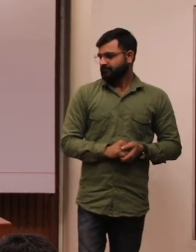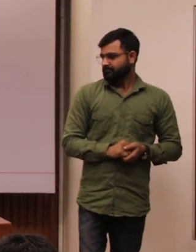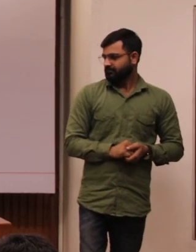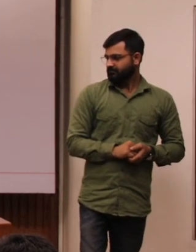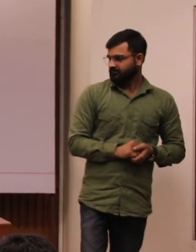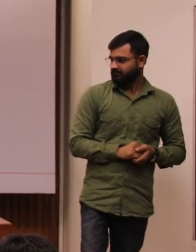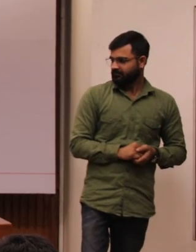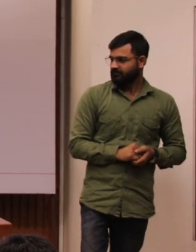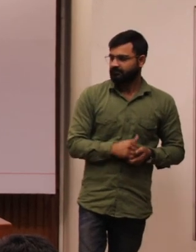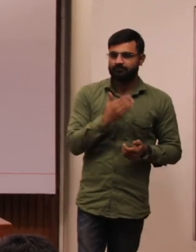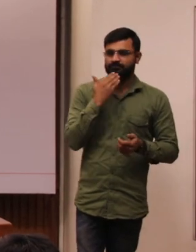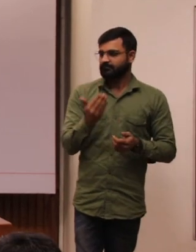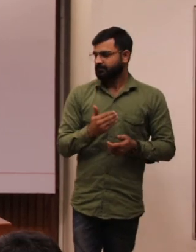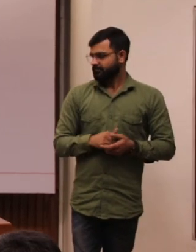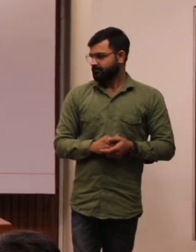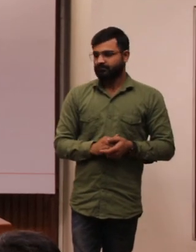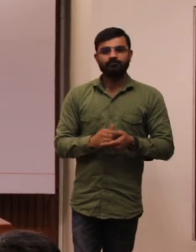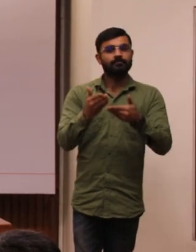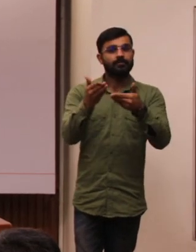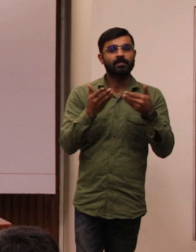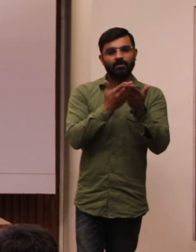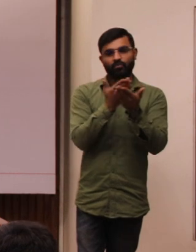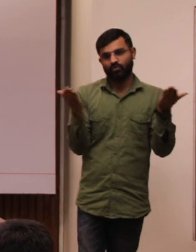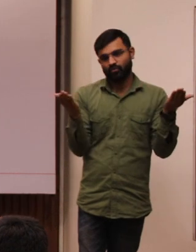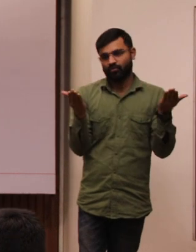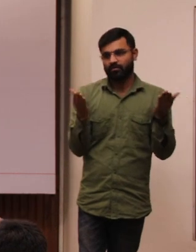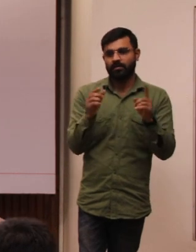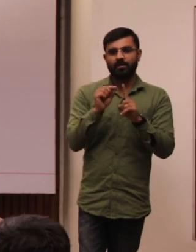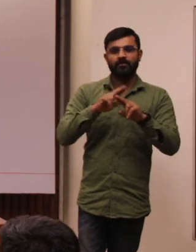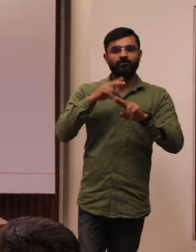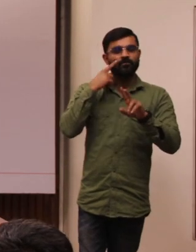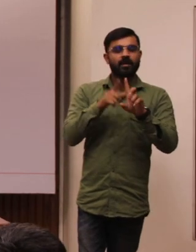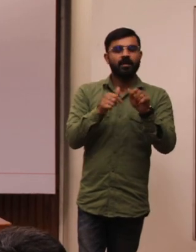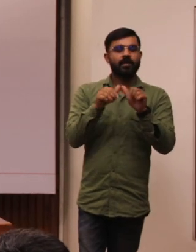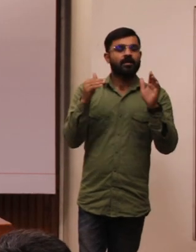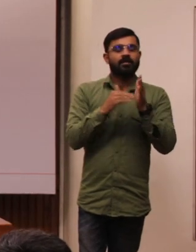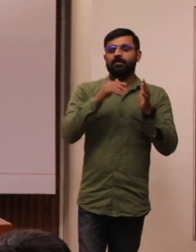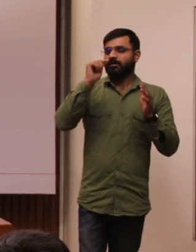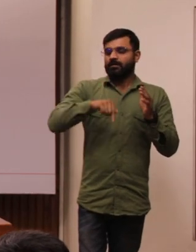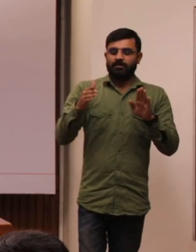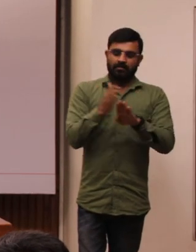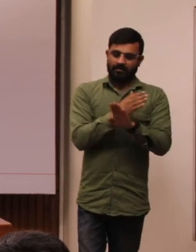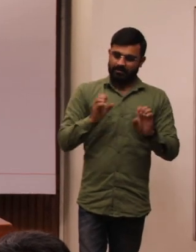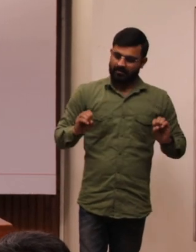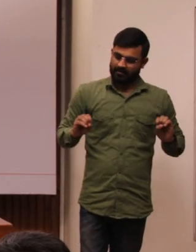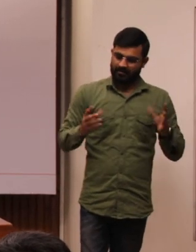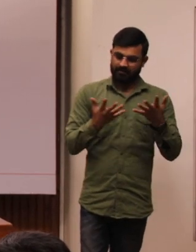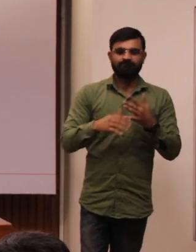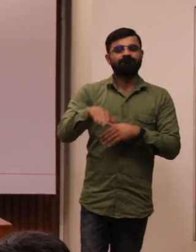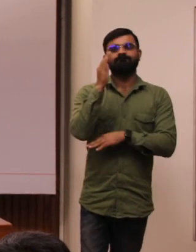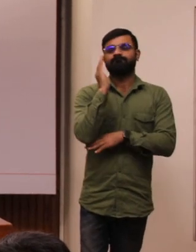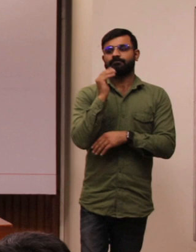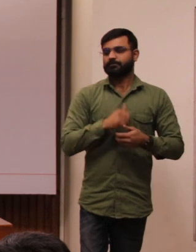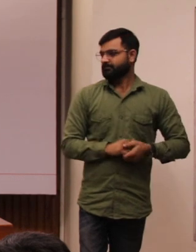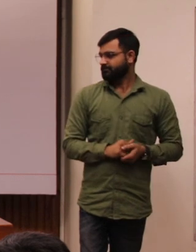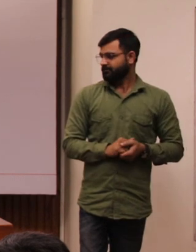Yeah, thank you, Shashank. And I also welcome you all and Dr. Faiyaz today. Thank you. So before we begin this session,